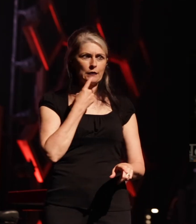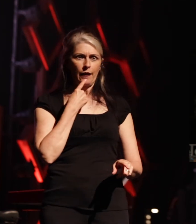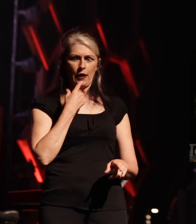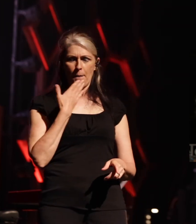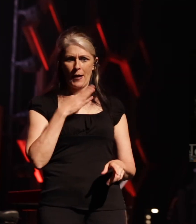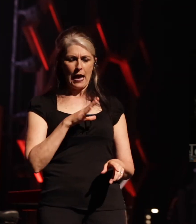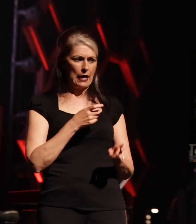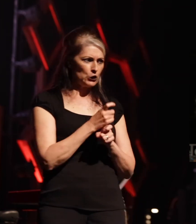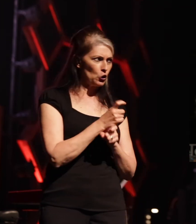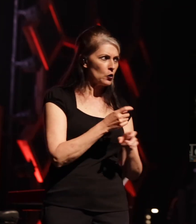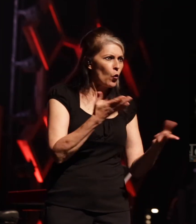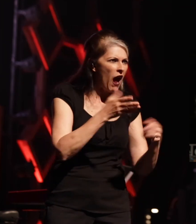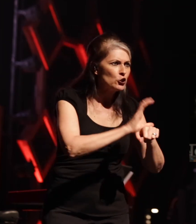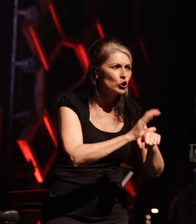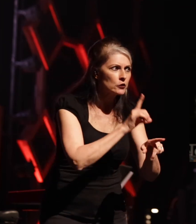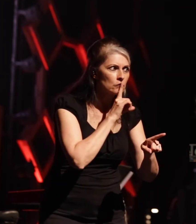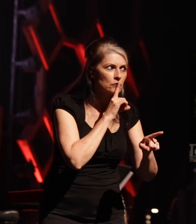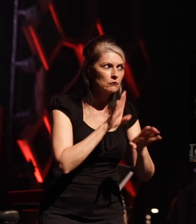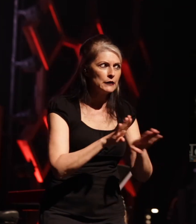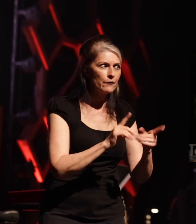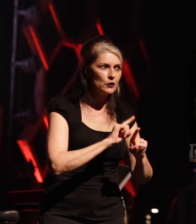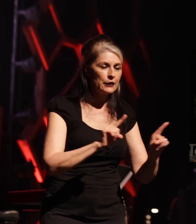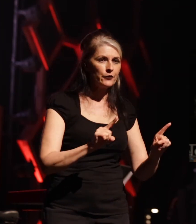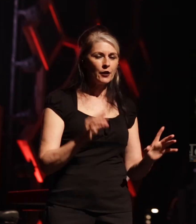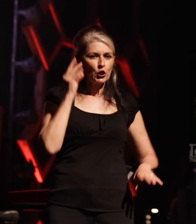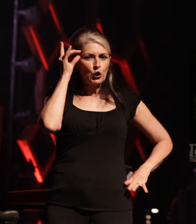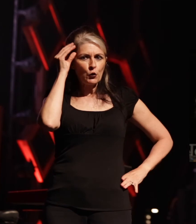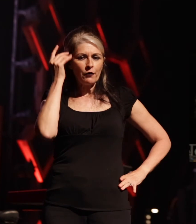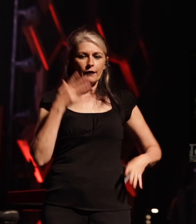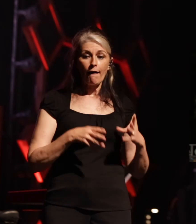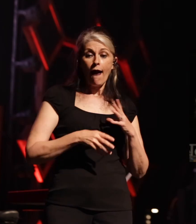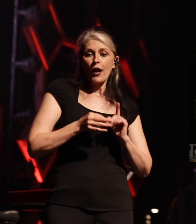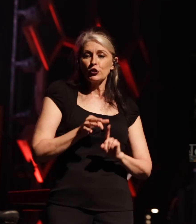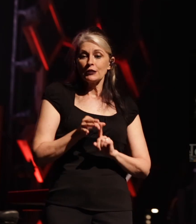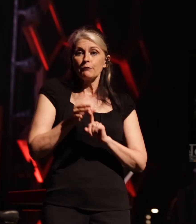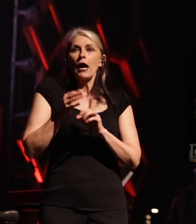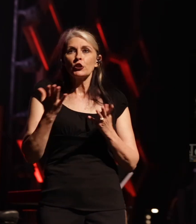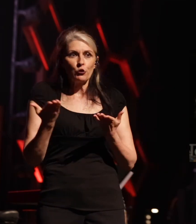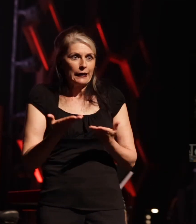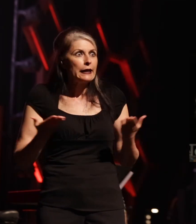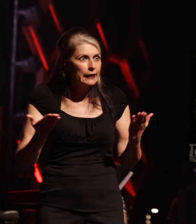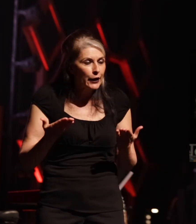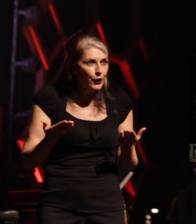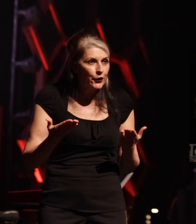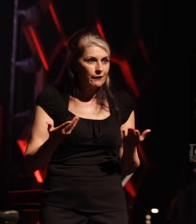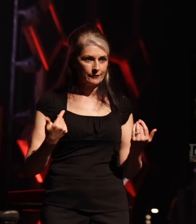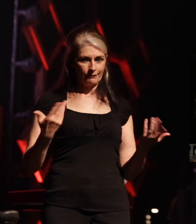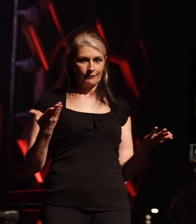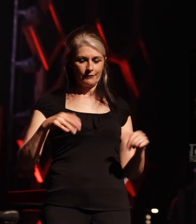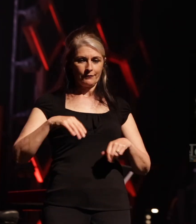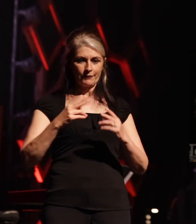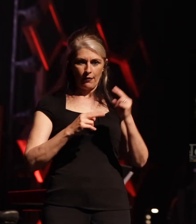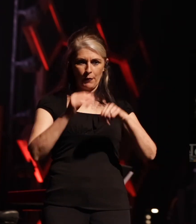know, as we think that there's something extra special here just at church. Well, here's the thing. In this plan that we see, God didn't take